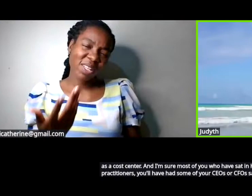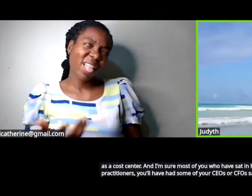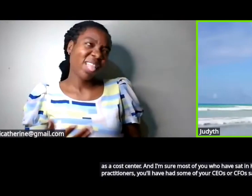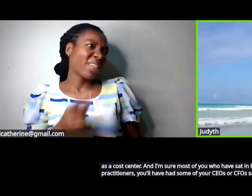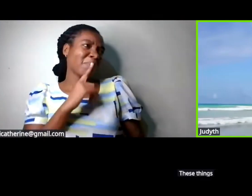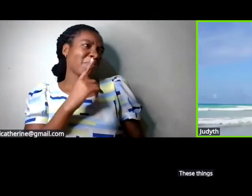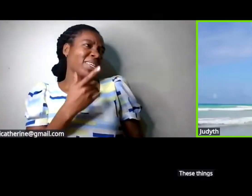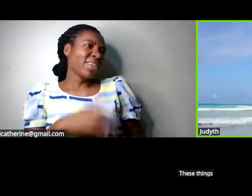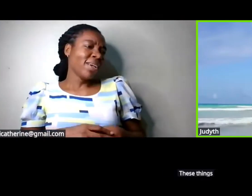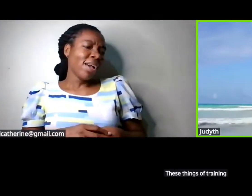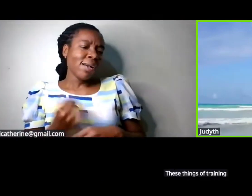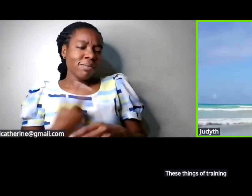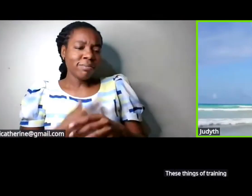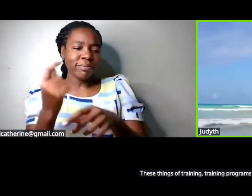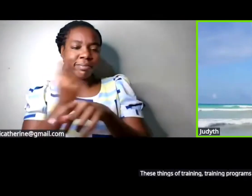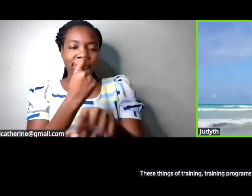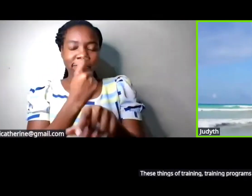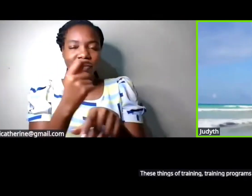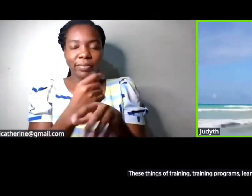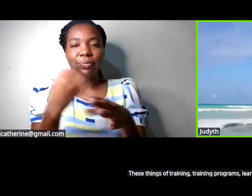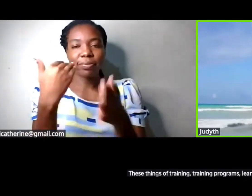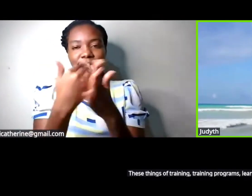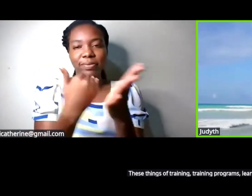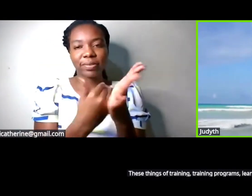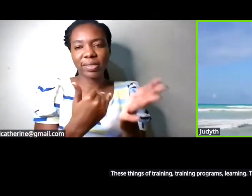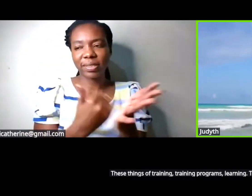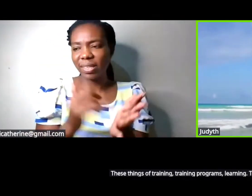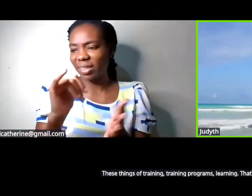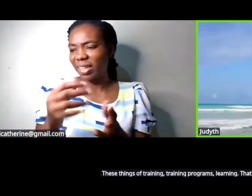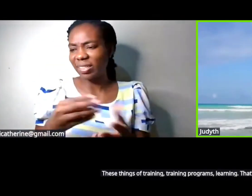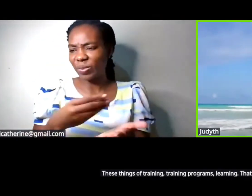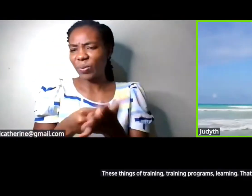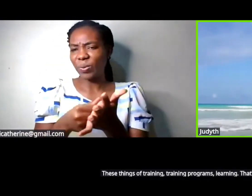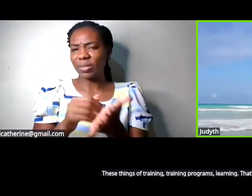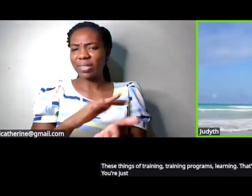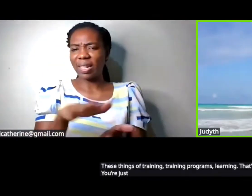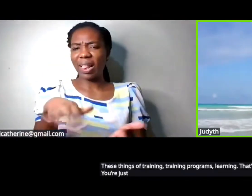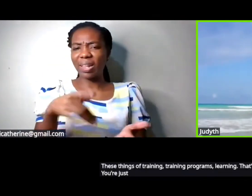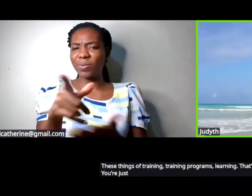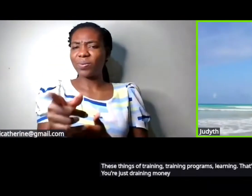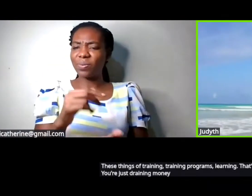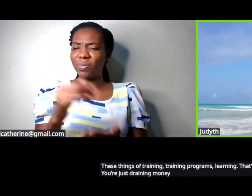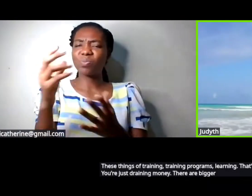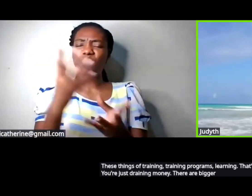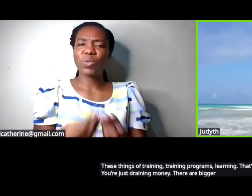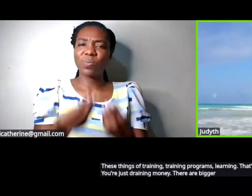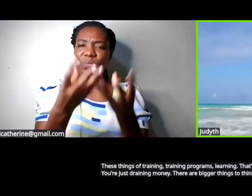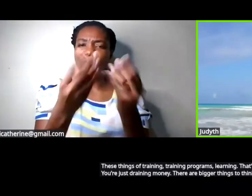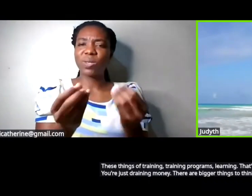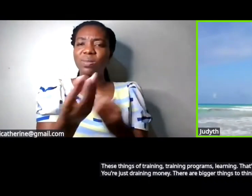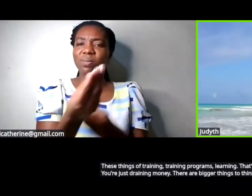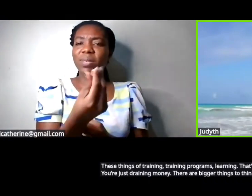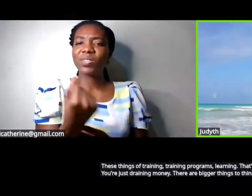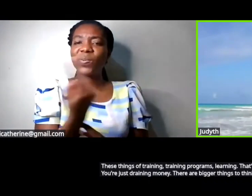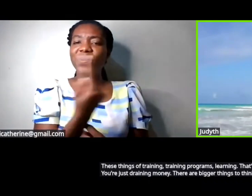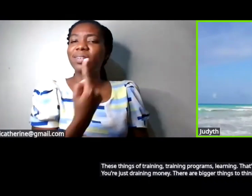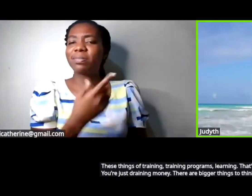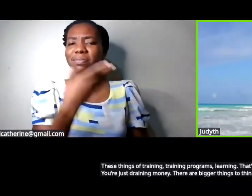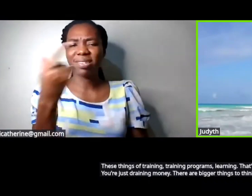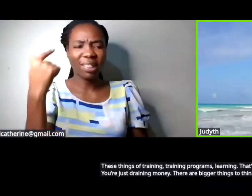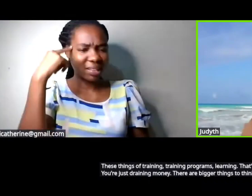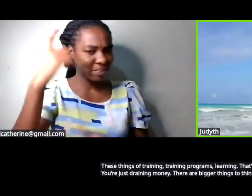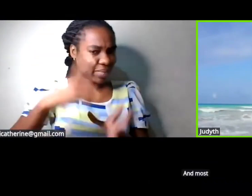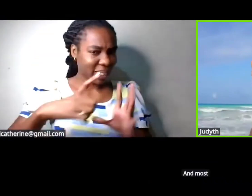training programs, learning, that's a cost center. You're just draining money. There are bigger things to think about. And